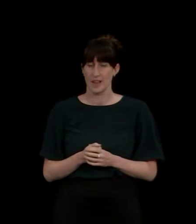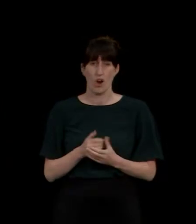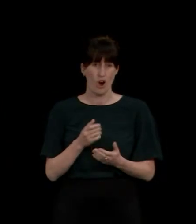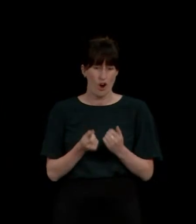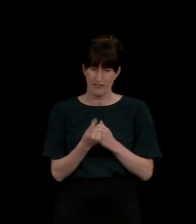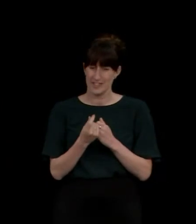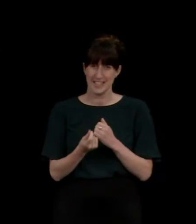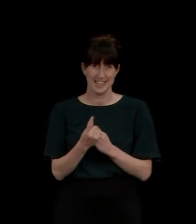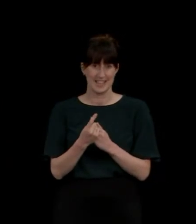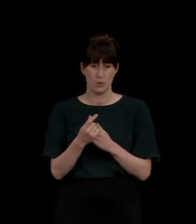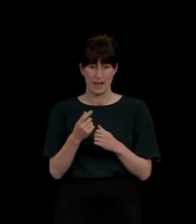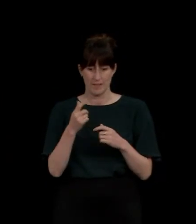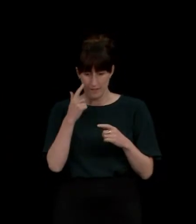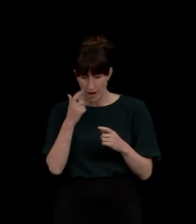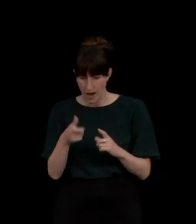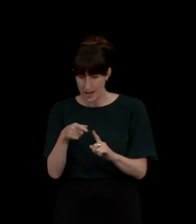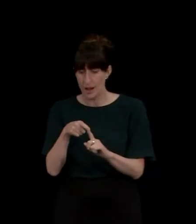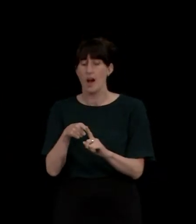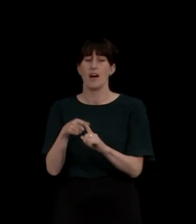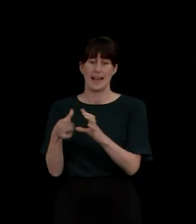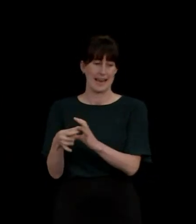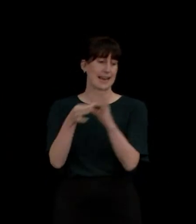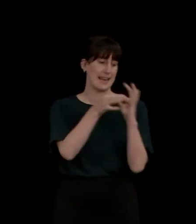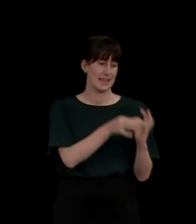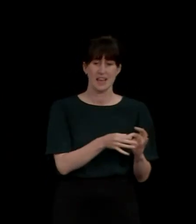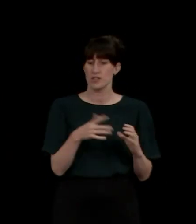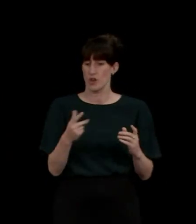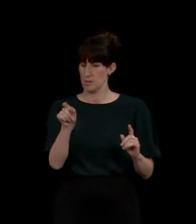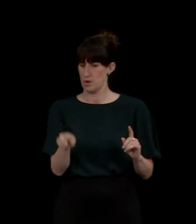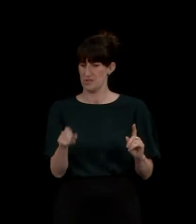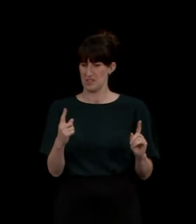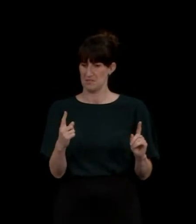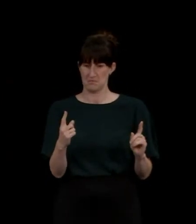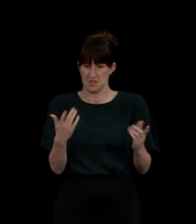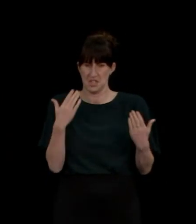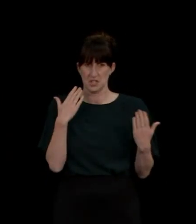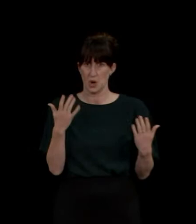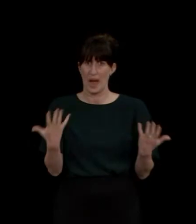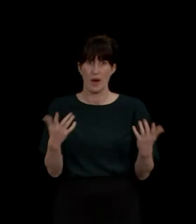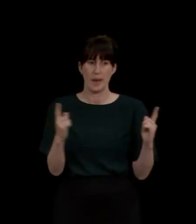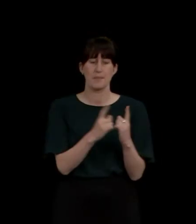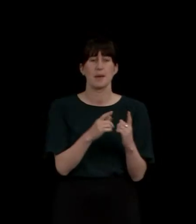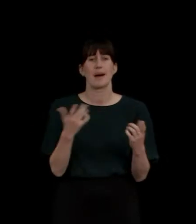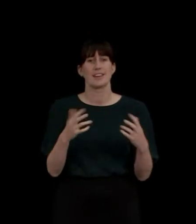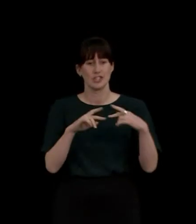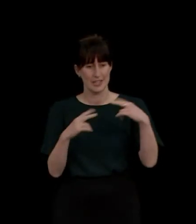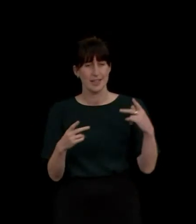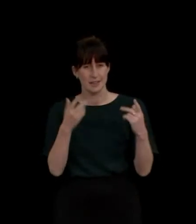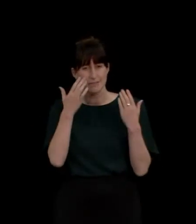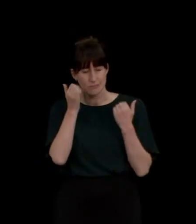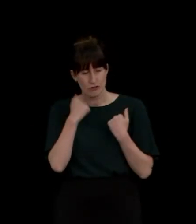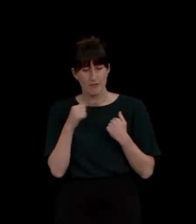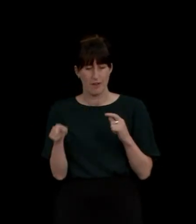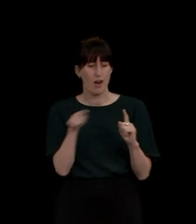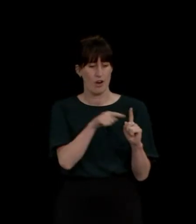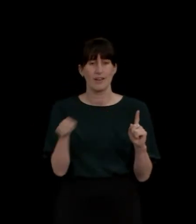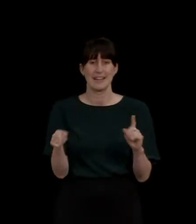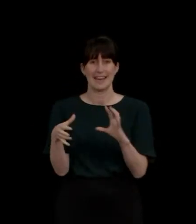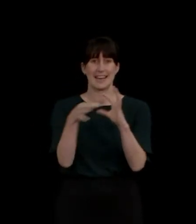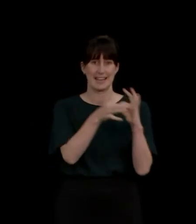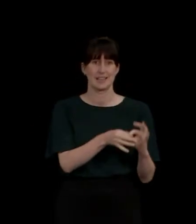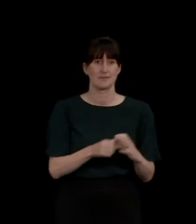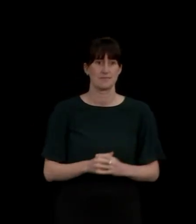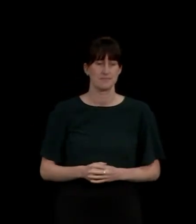existing outbreak, even though some of them may not have a conclusive source. There's been a positive case